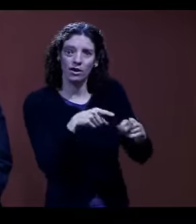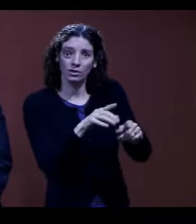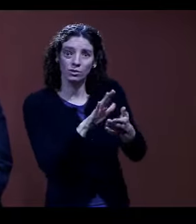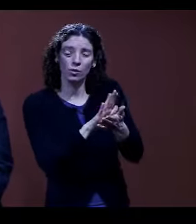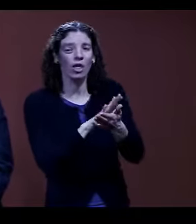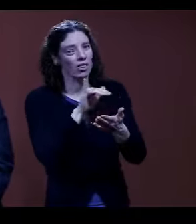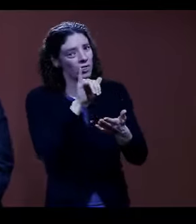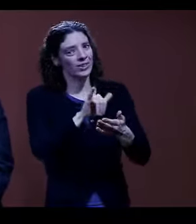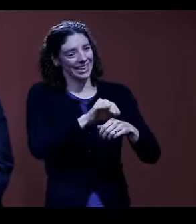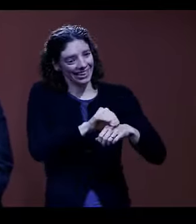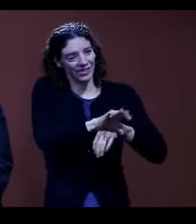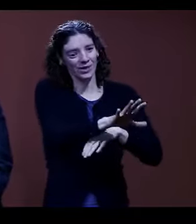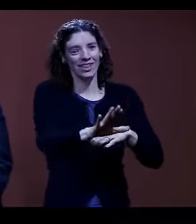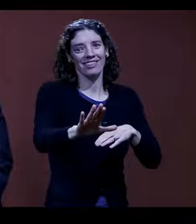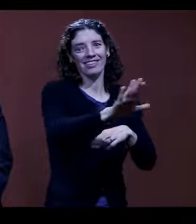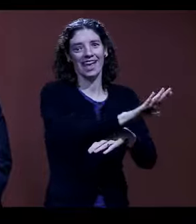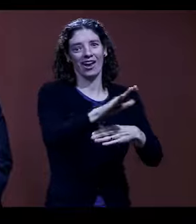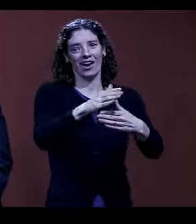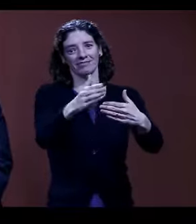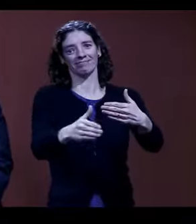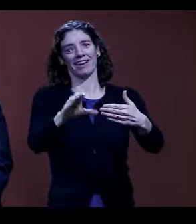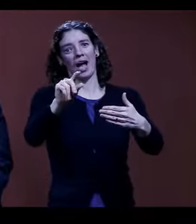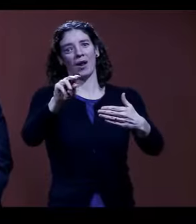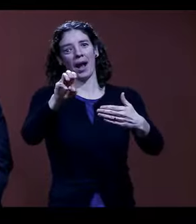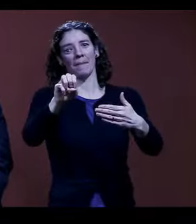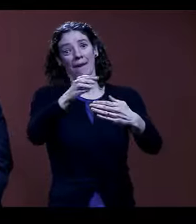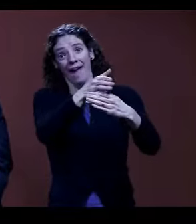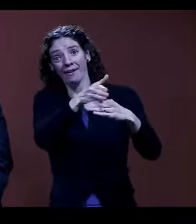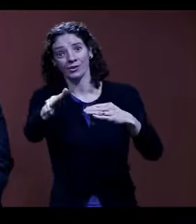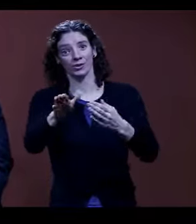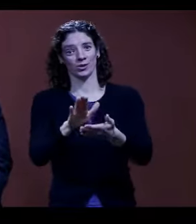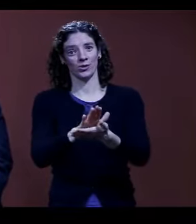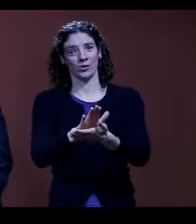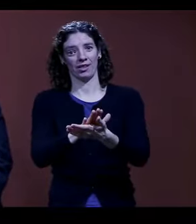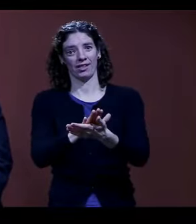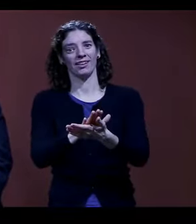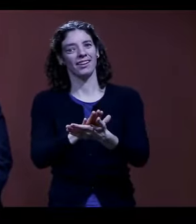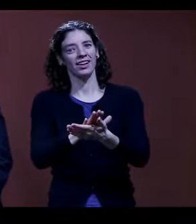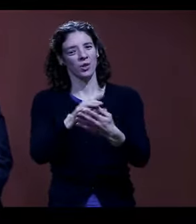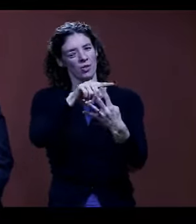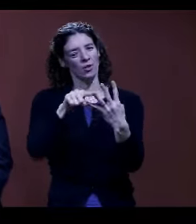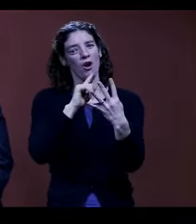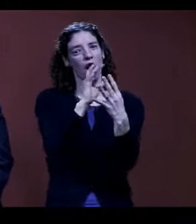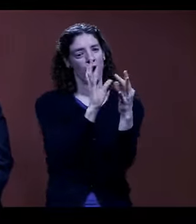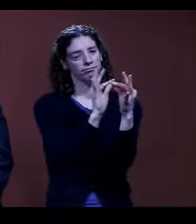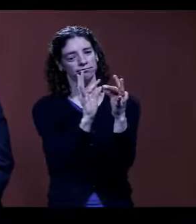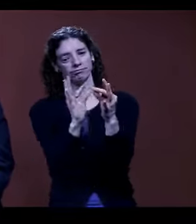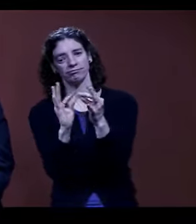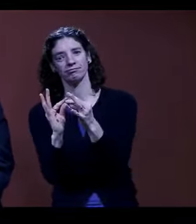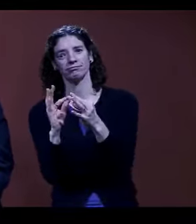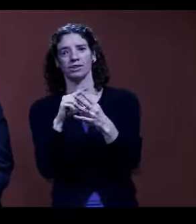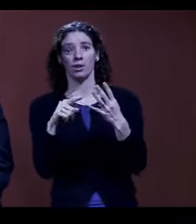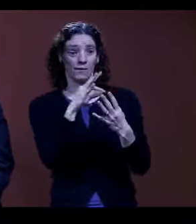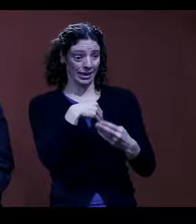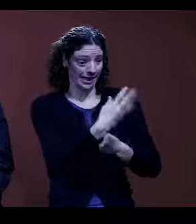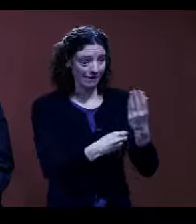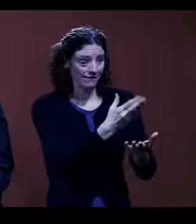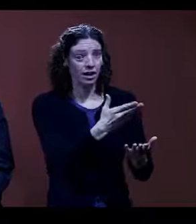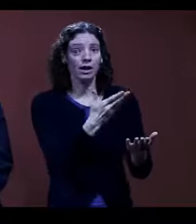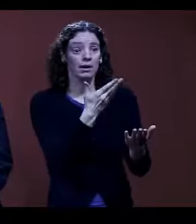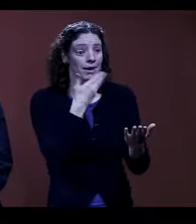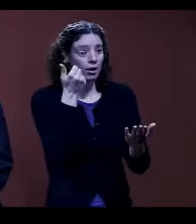influence the positive outcomes of youth with disabilities after they leave school. So that's indicator 14. So they're having better education and